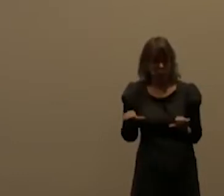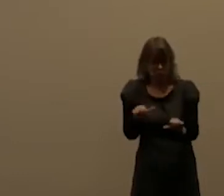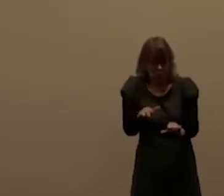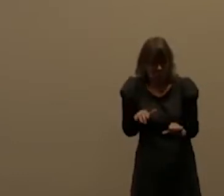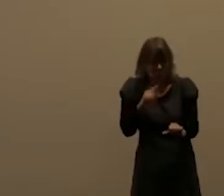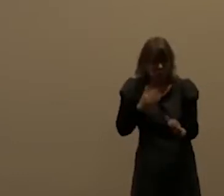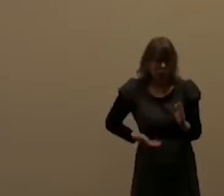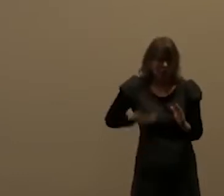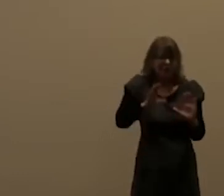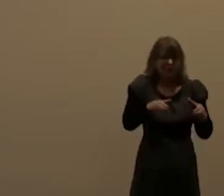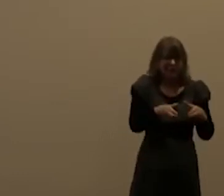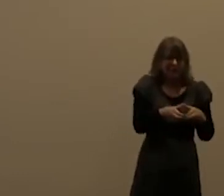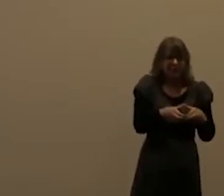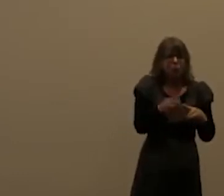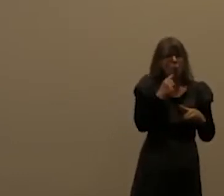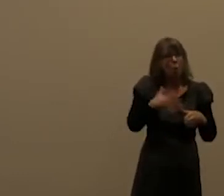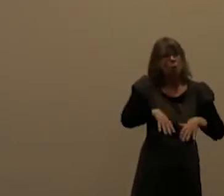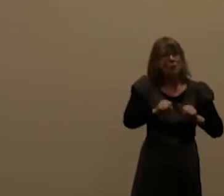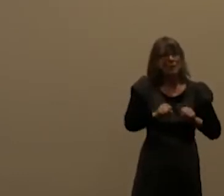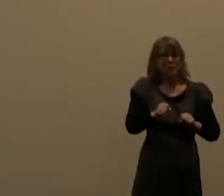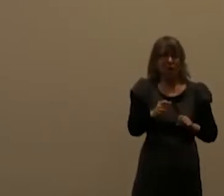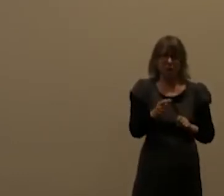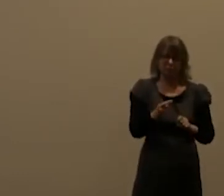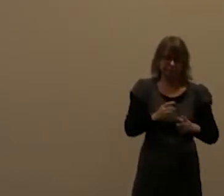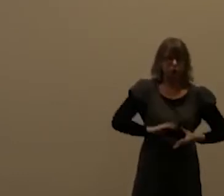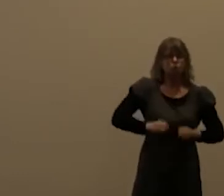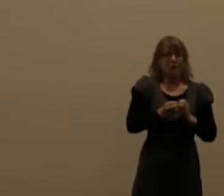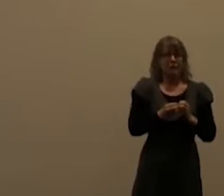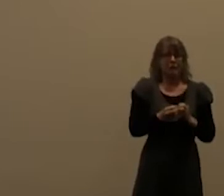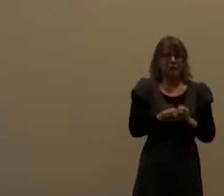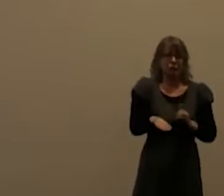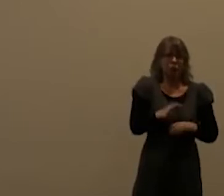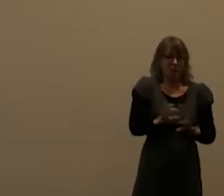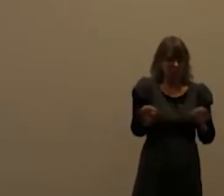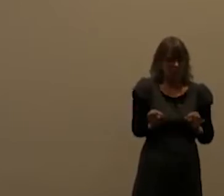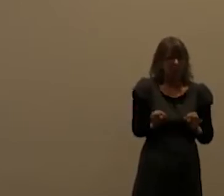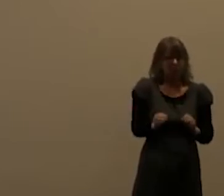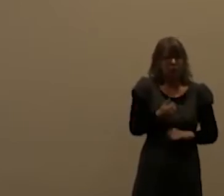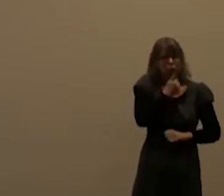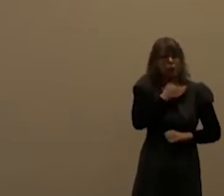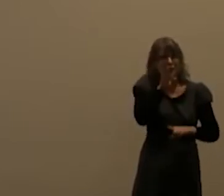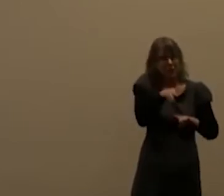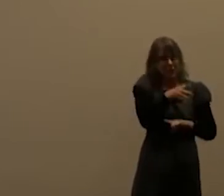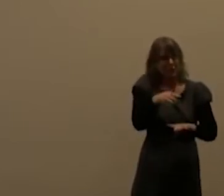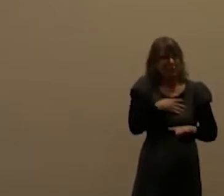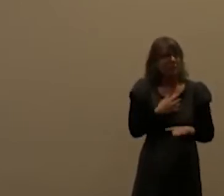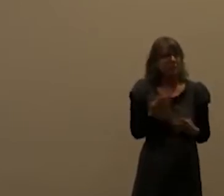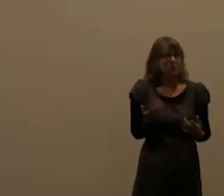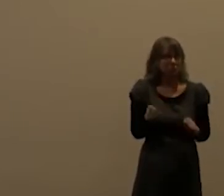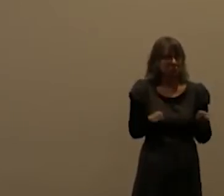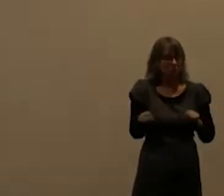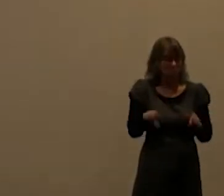is add to Teams, or if you want to start from scratch, use one of our templates or click New, and you can easily get started. This link to